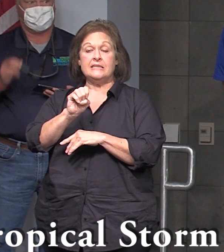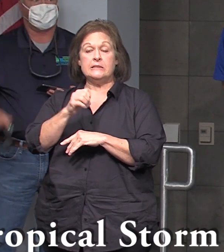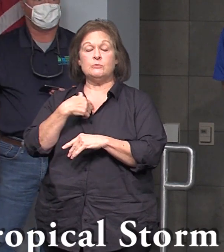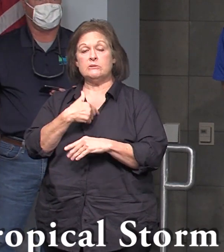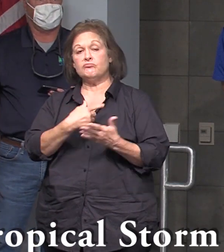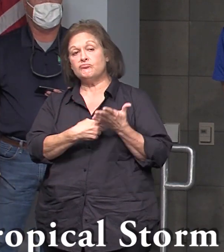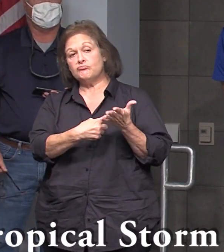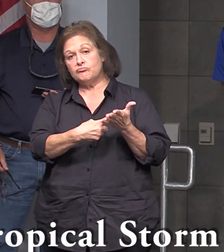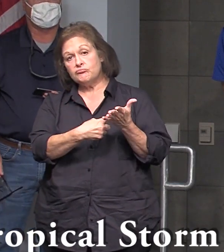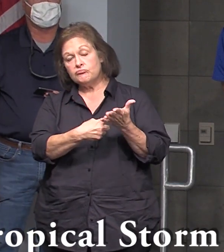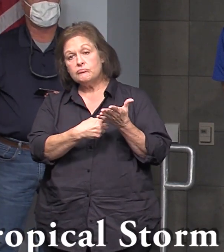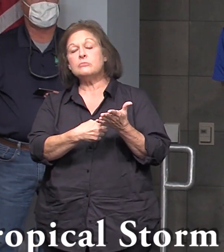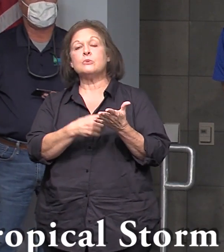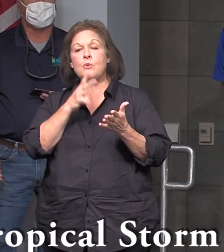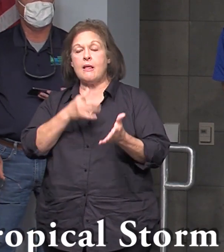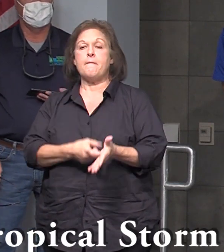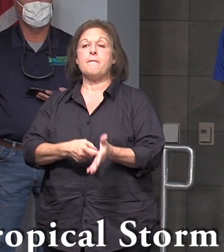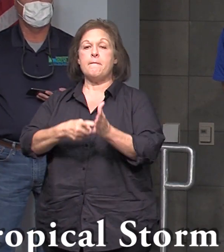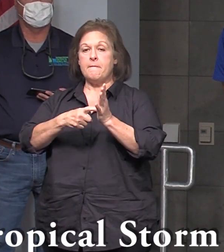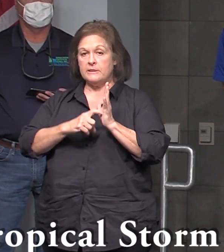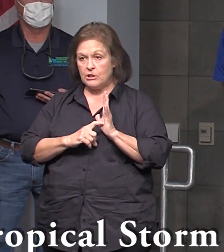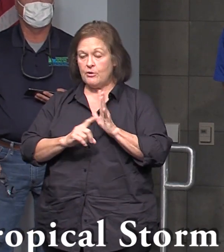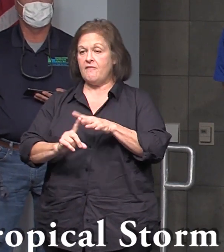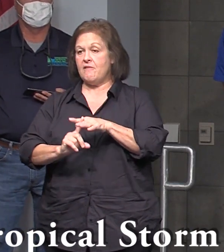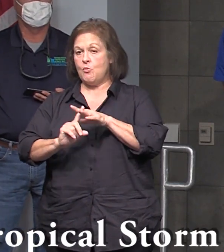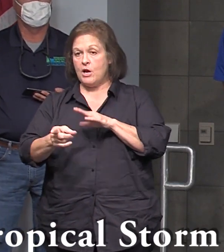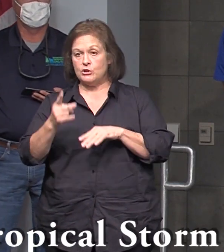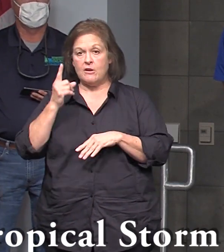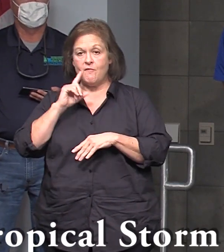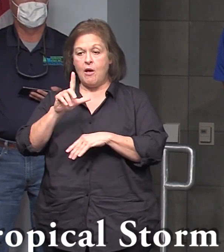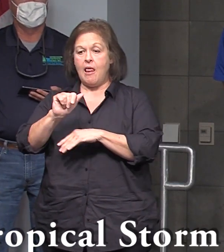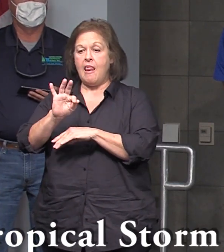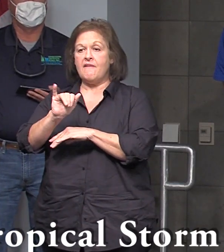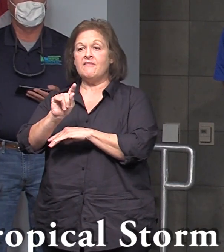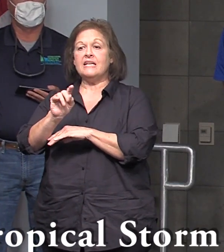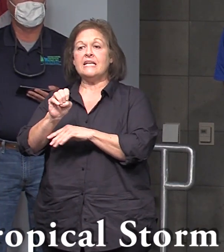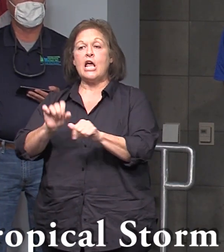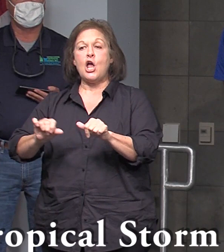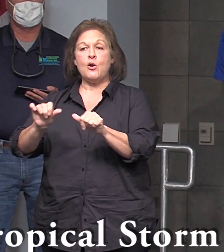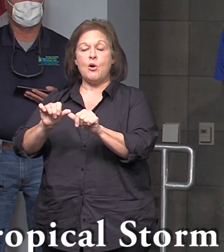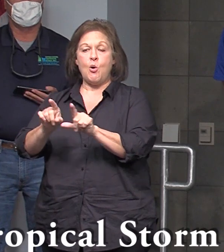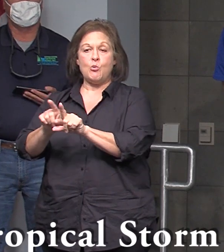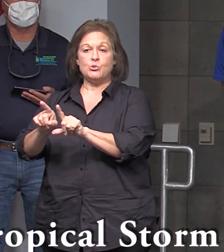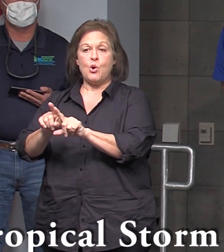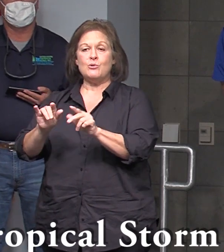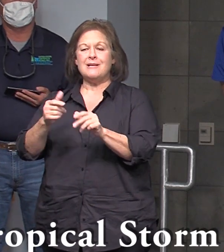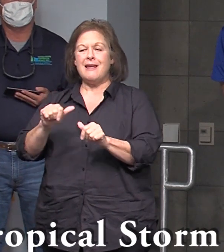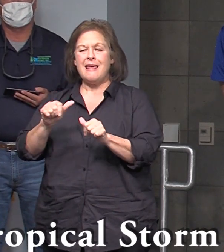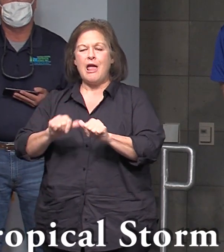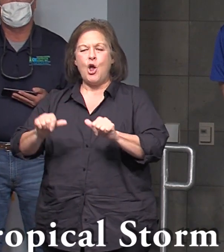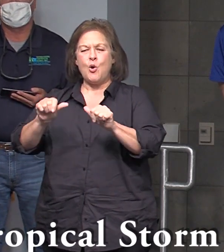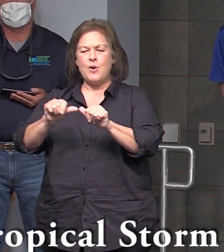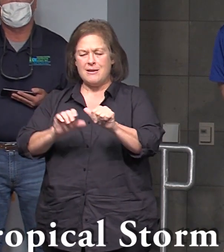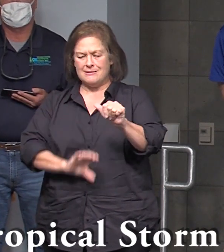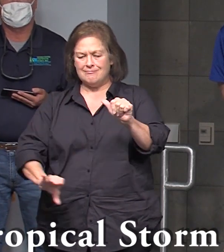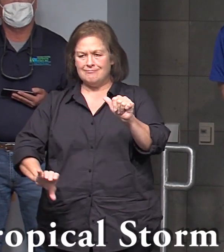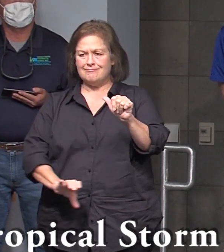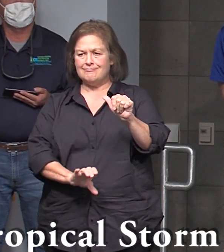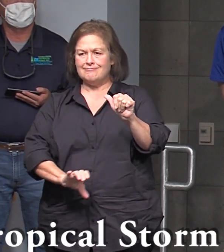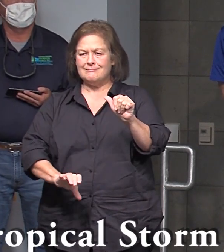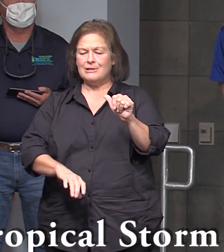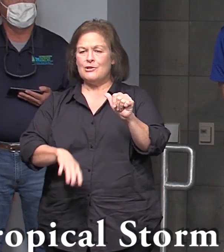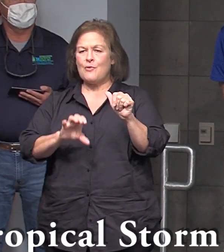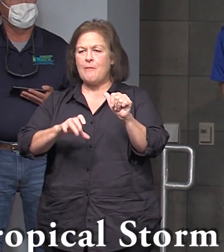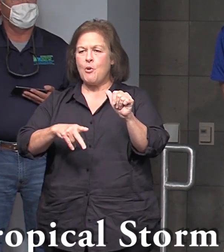day. There will be a mandatory evacuation for the Lafitte area, as well as all those lower-lying areas, Lafitte, Barataria,